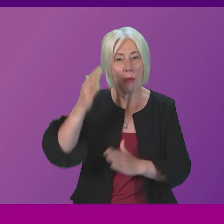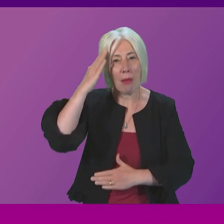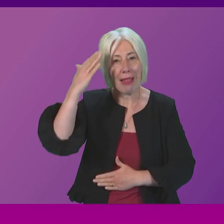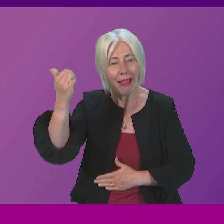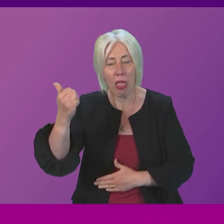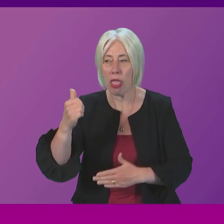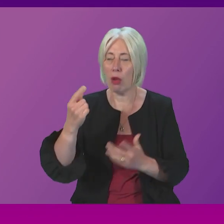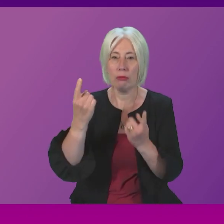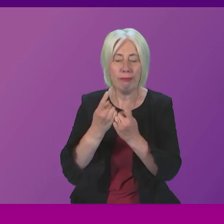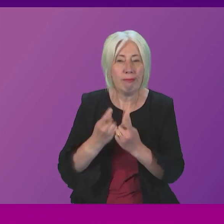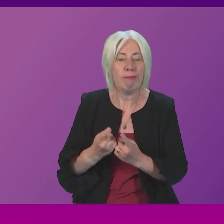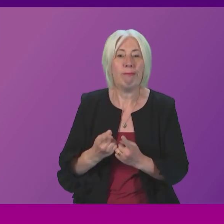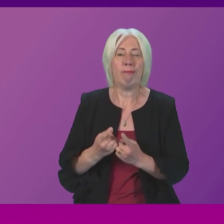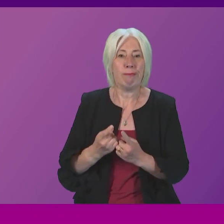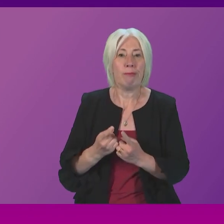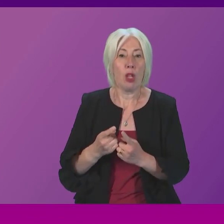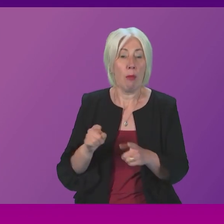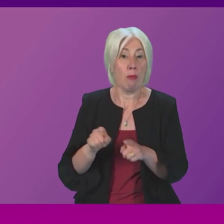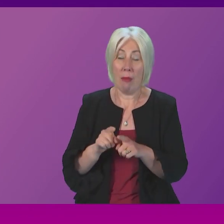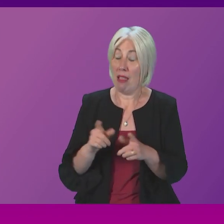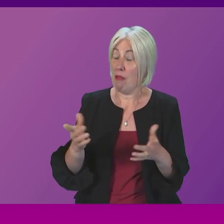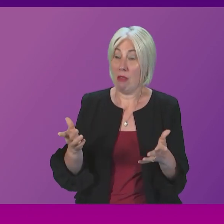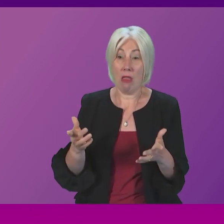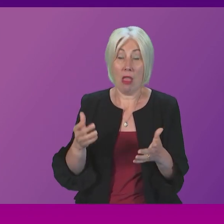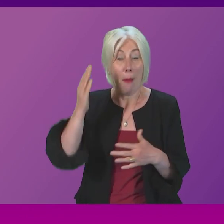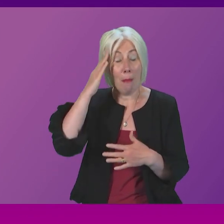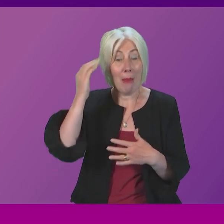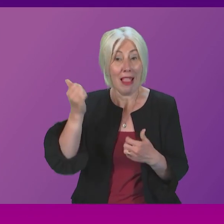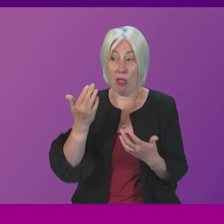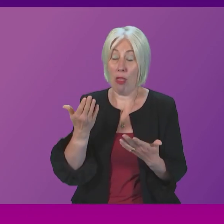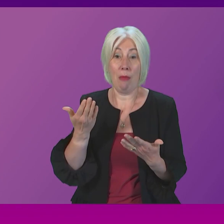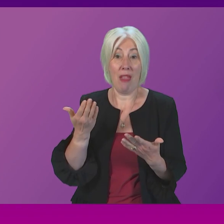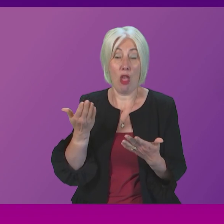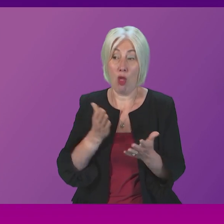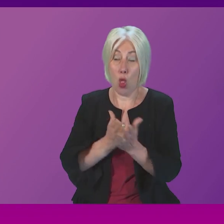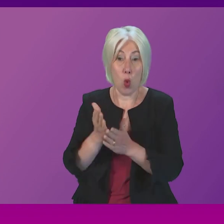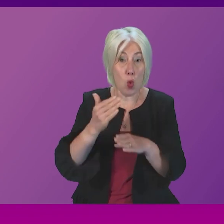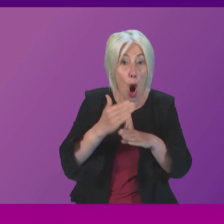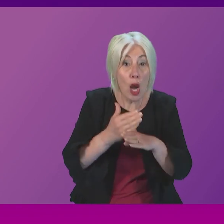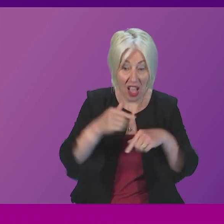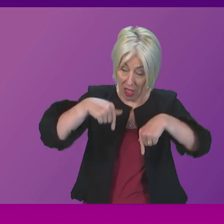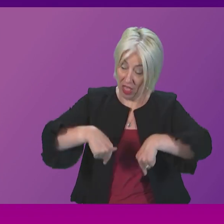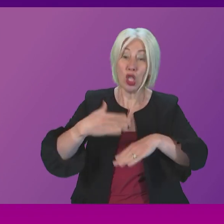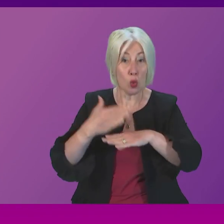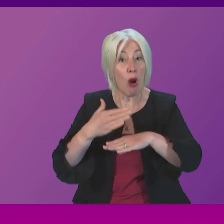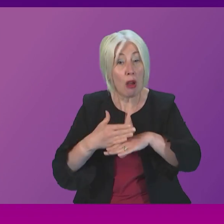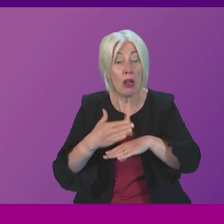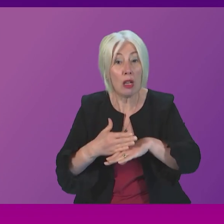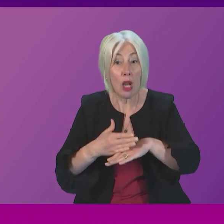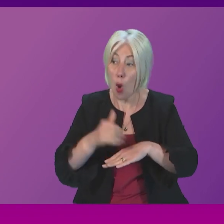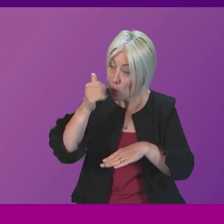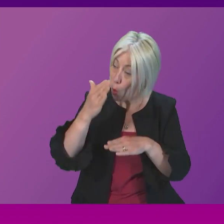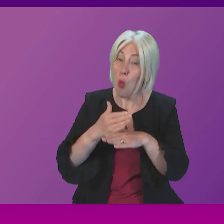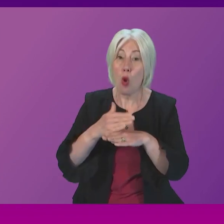health on top of that, not least caused by or exacerbated by work, and this is work, and we all know that work can